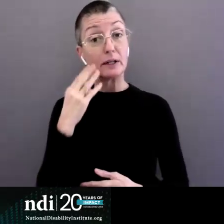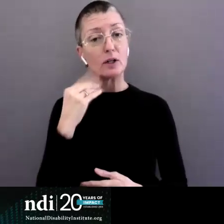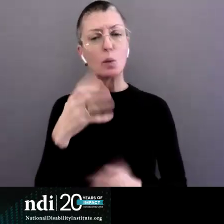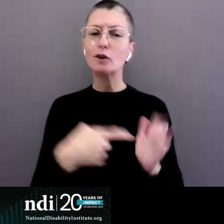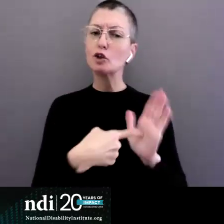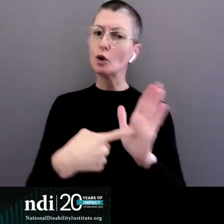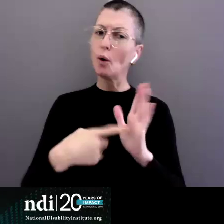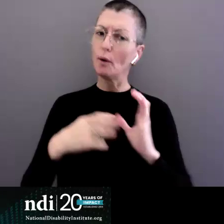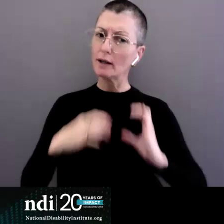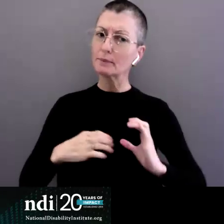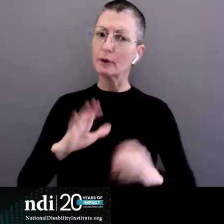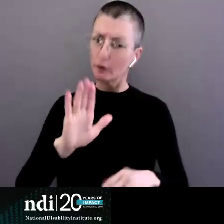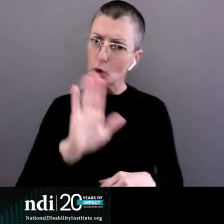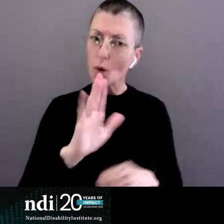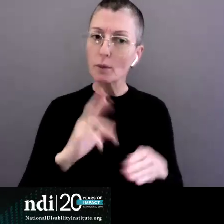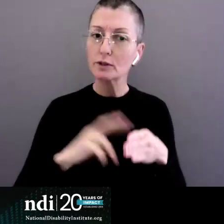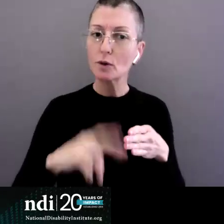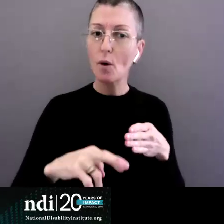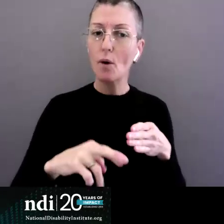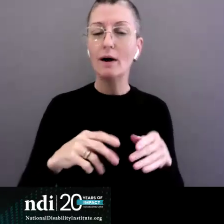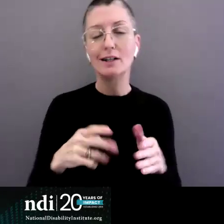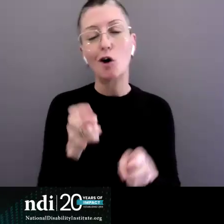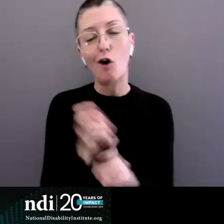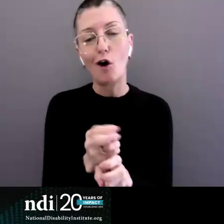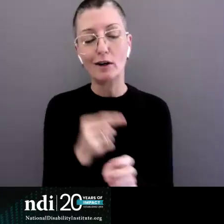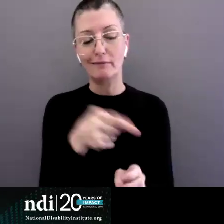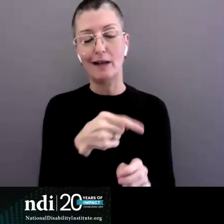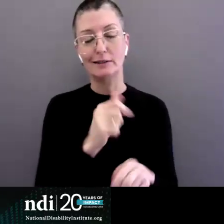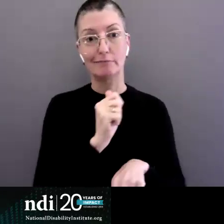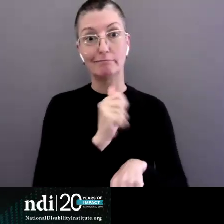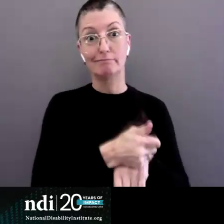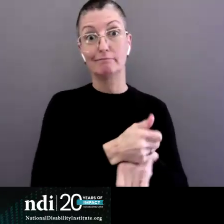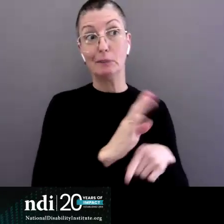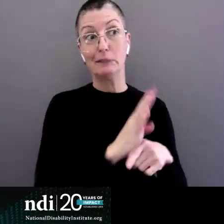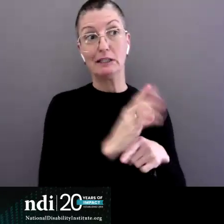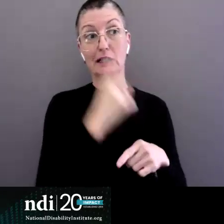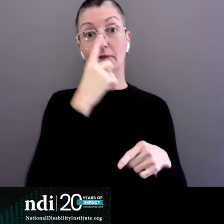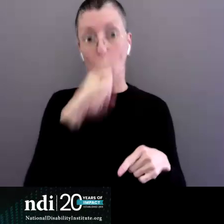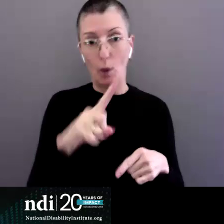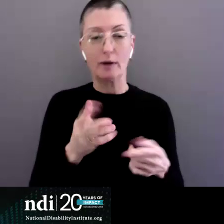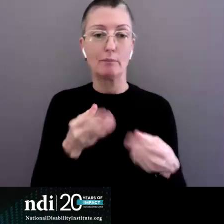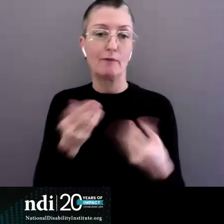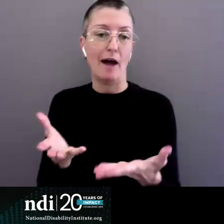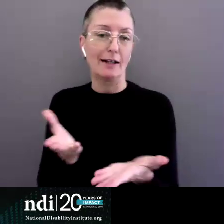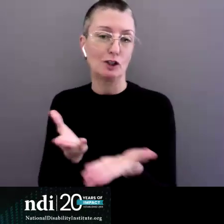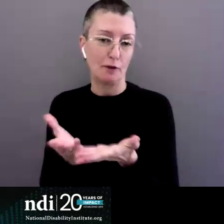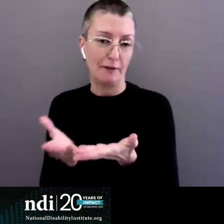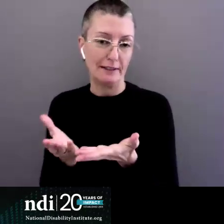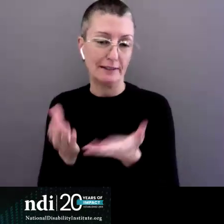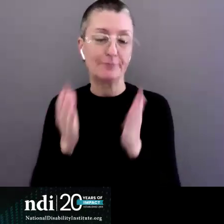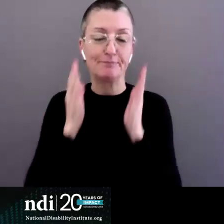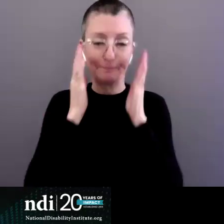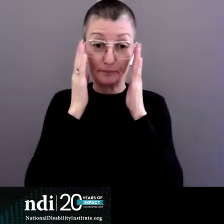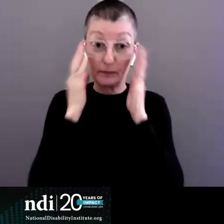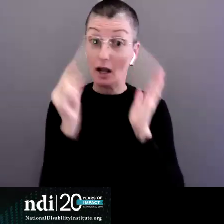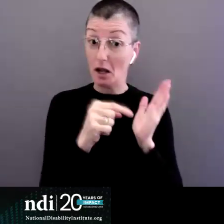see the result of your services. And sometimes that's hard with a service-based business. But sometimes with service-based businesses, if you can find